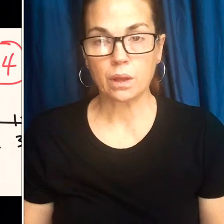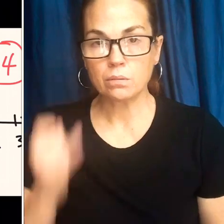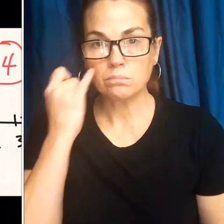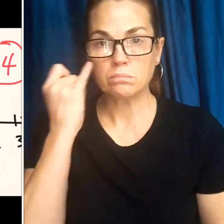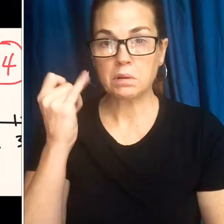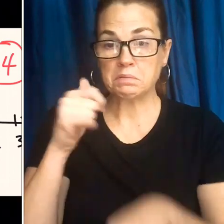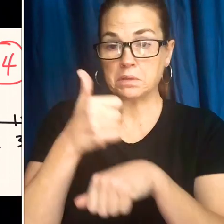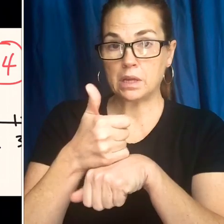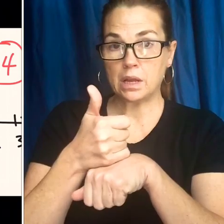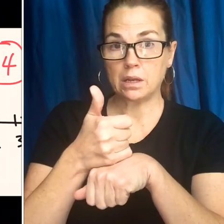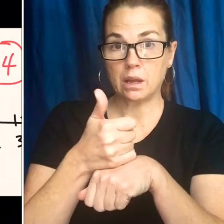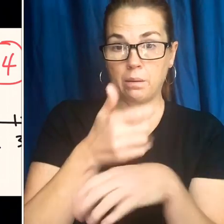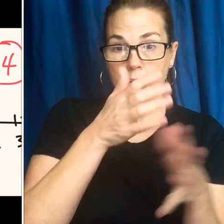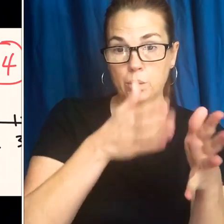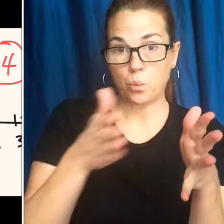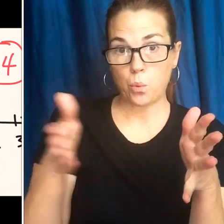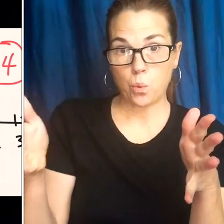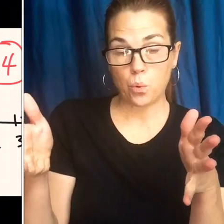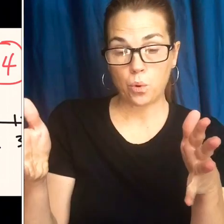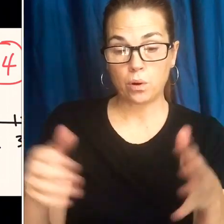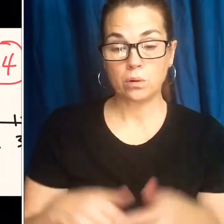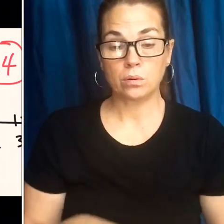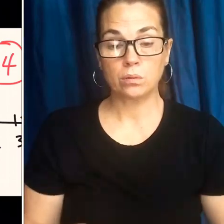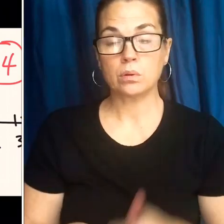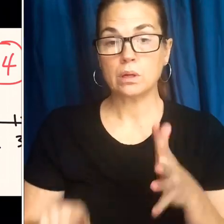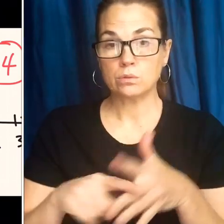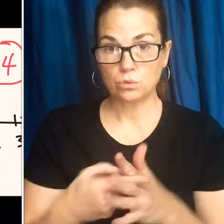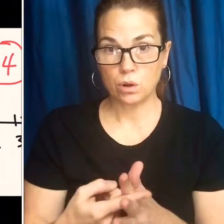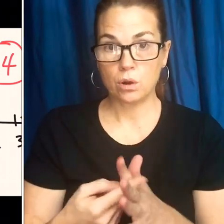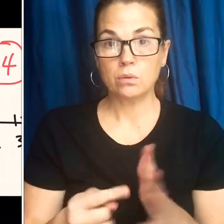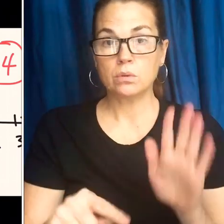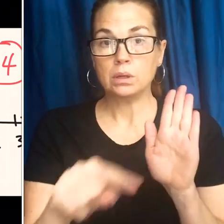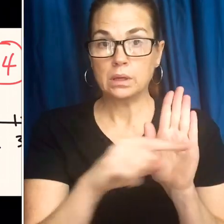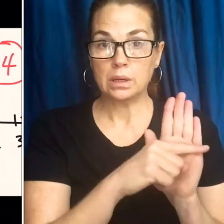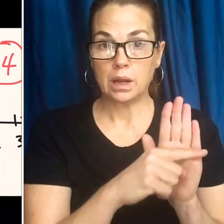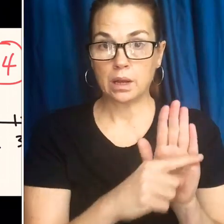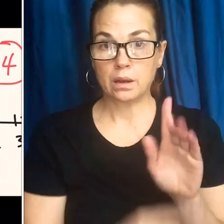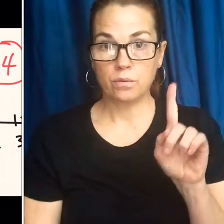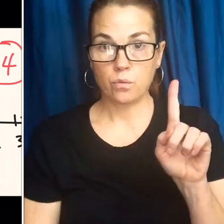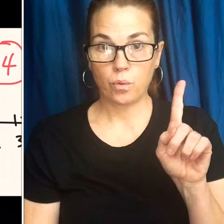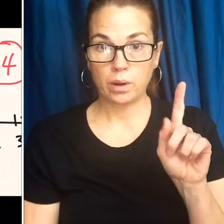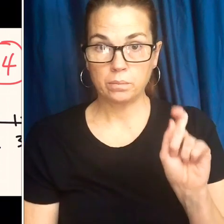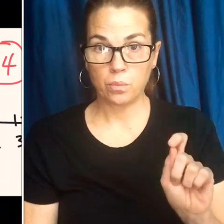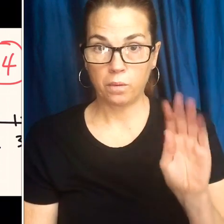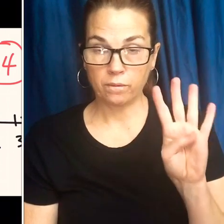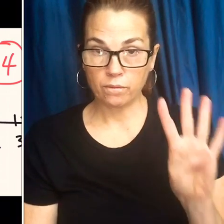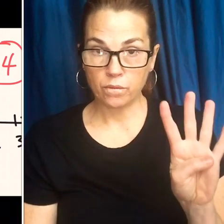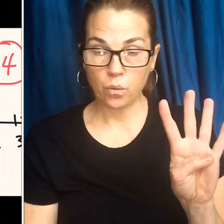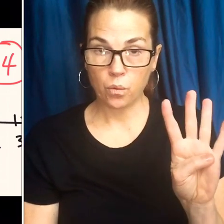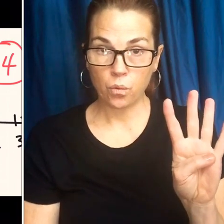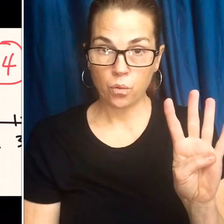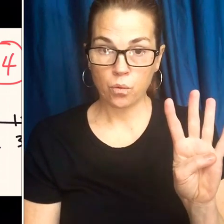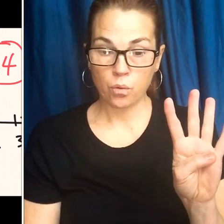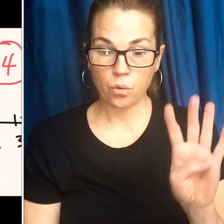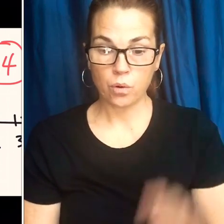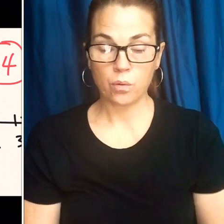is the least. Then as I go this way, right, I find negative